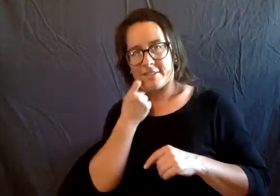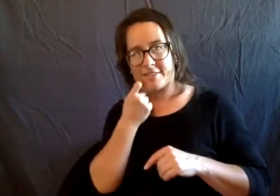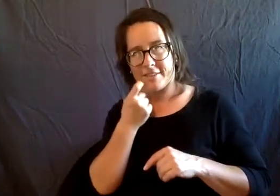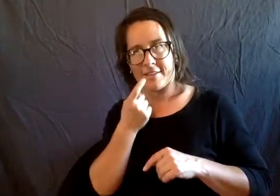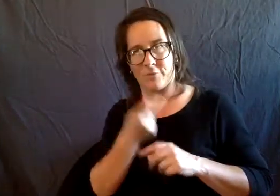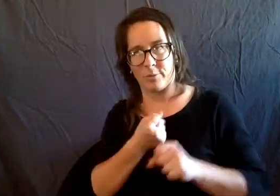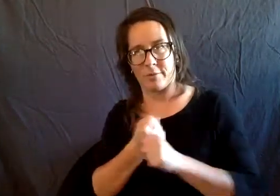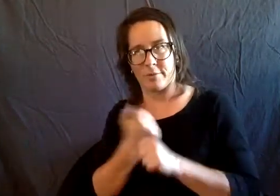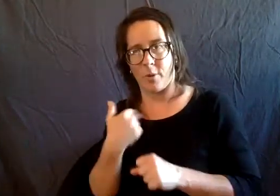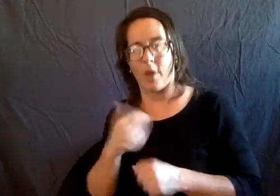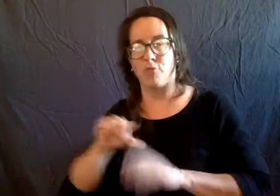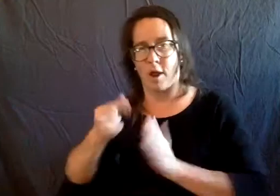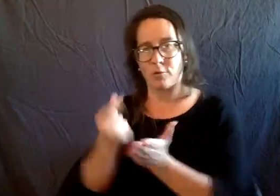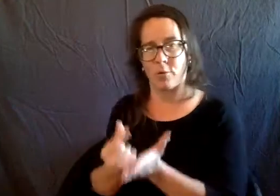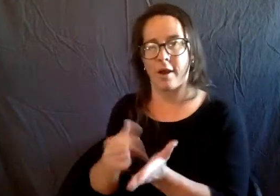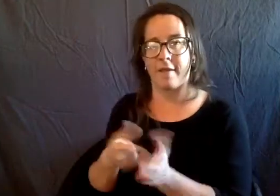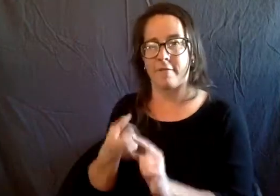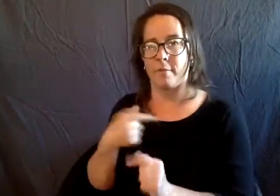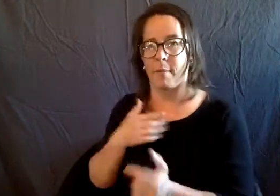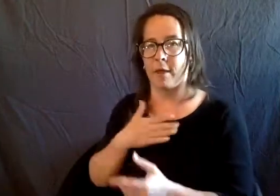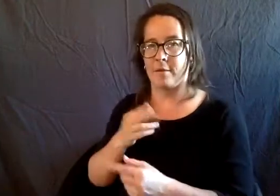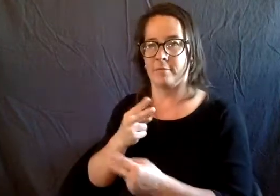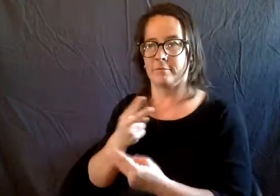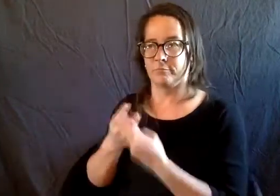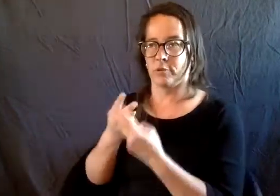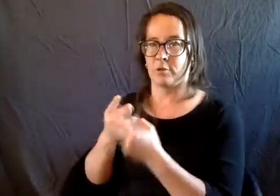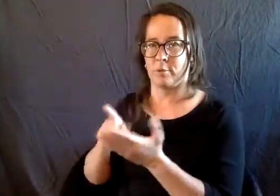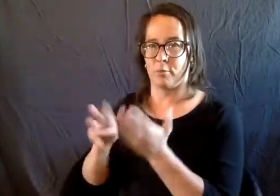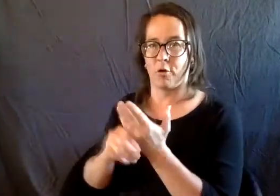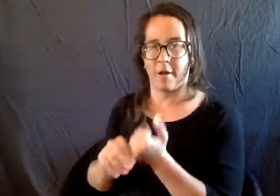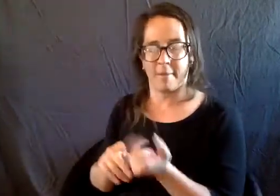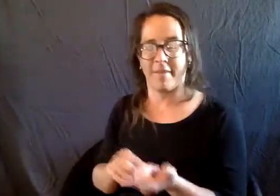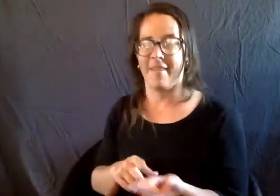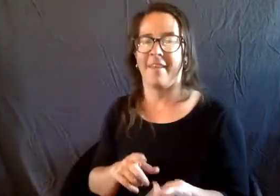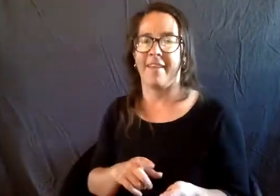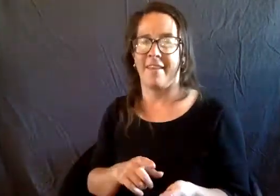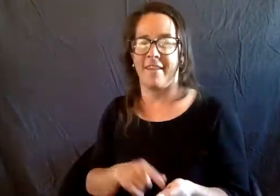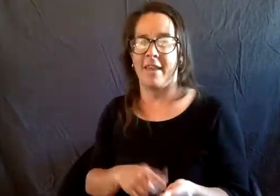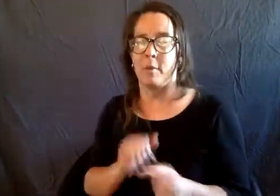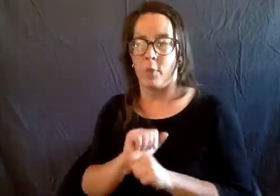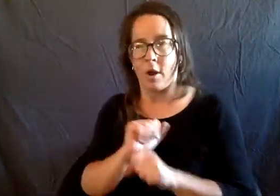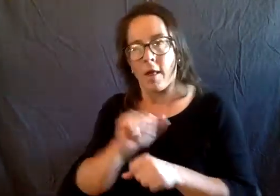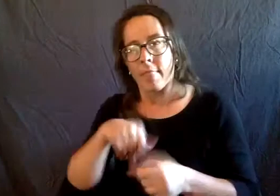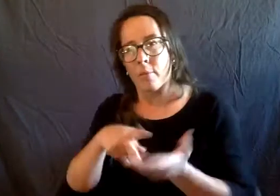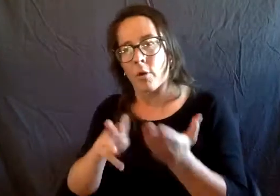really weird time of like working the program and being intentional and